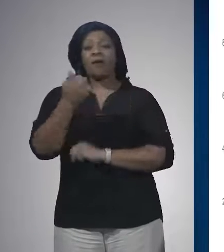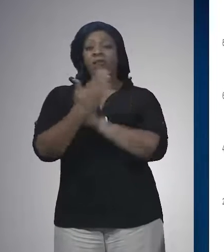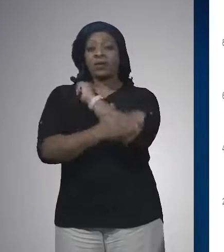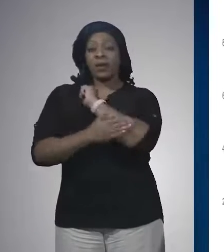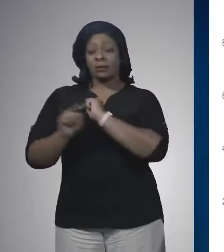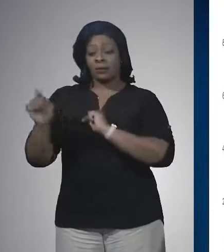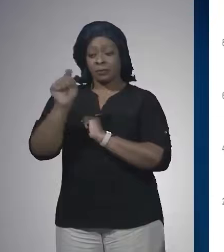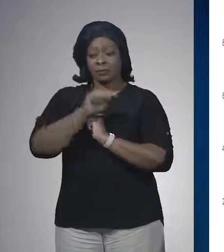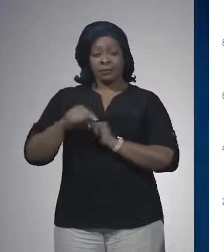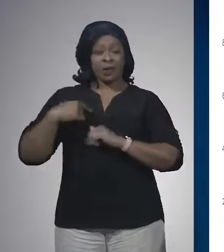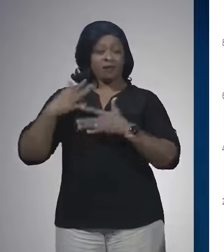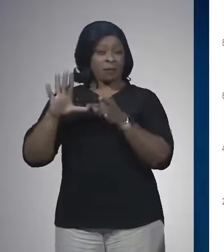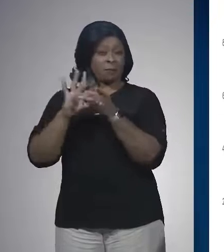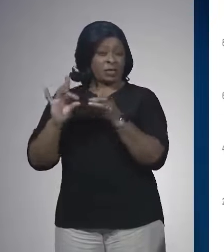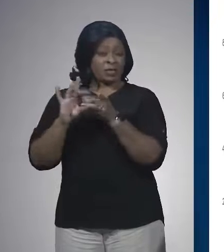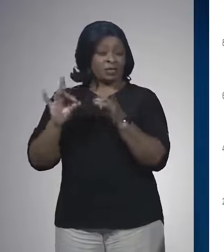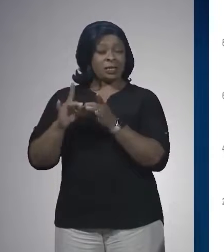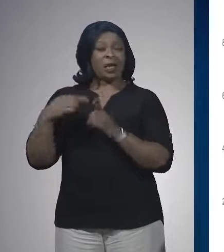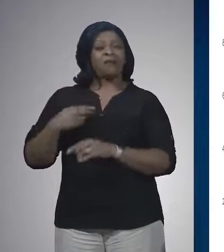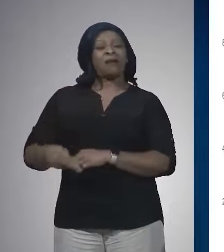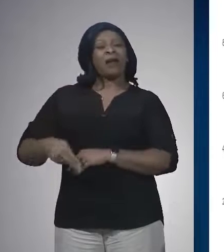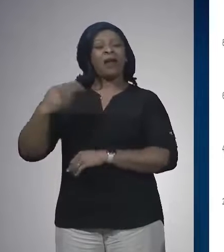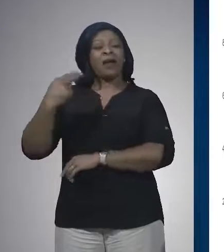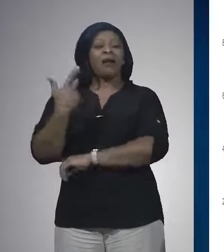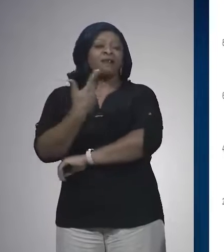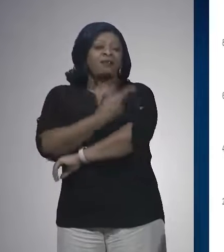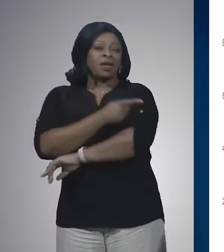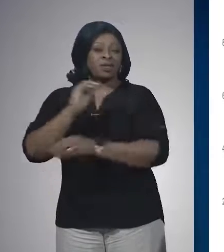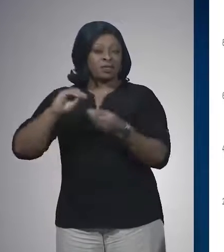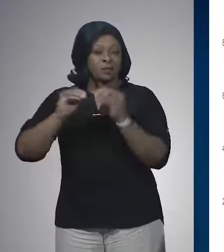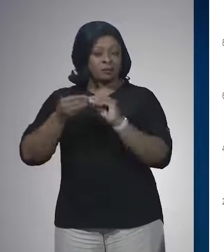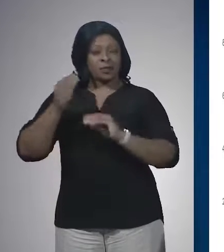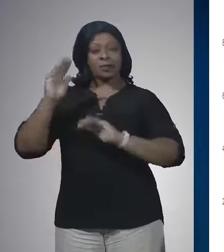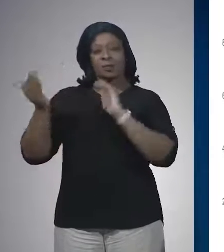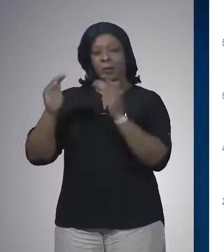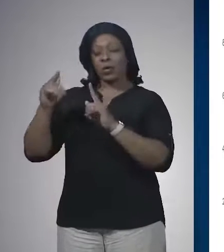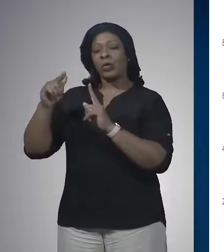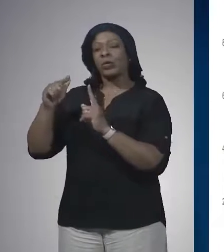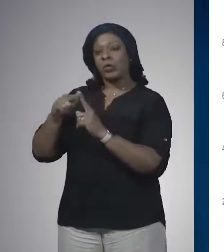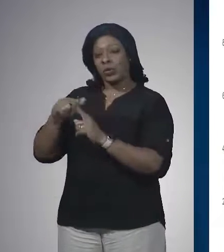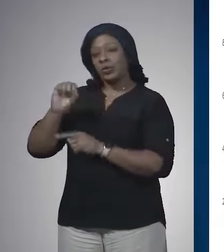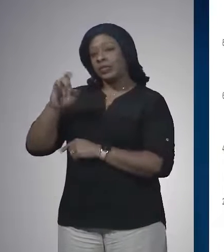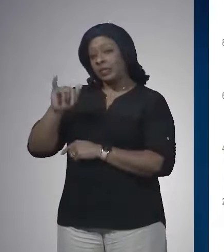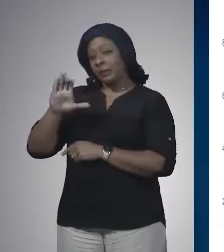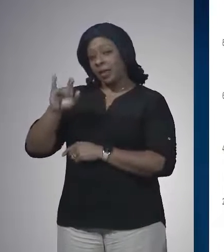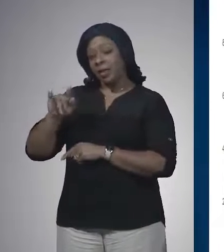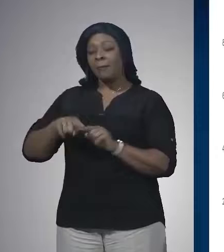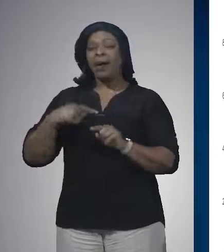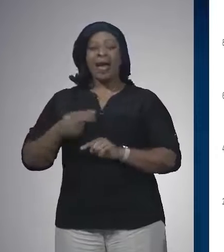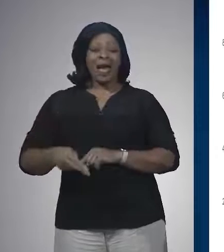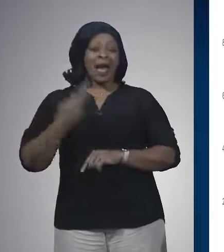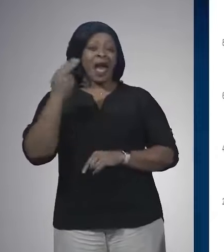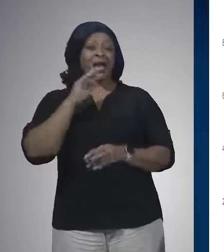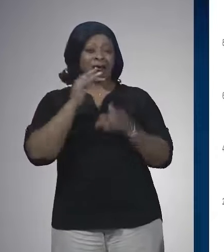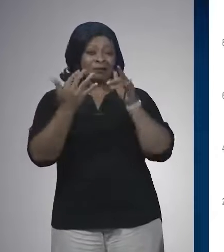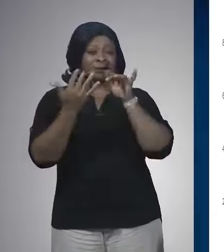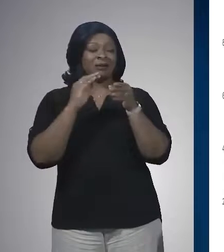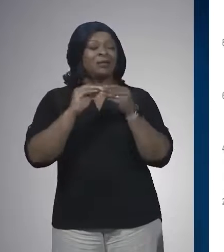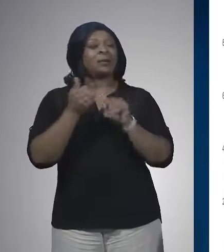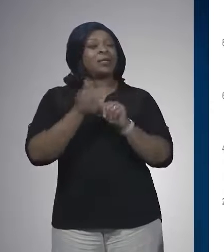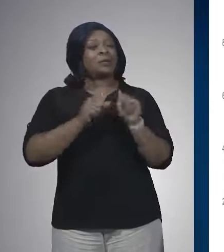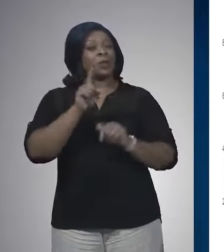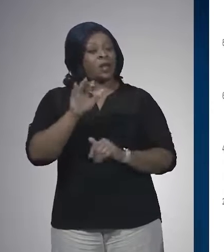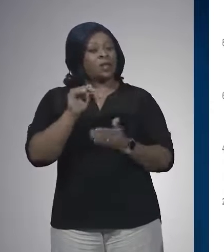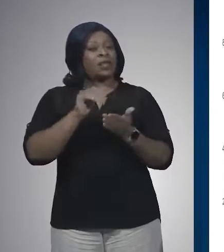that I have mentioned has a higher vaccination rate than Shelby County, but they also have higher case rates per